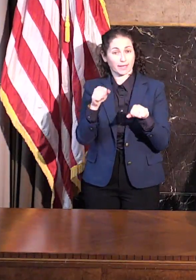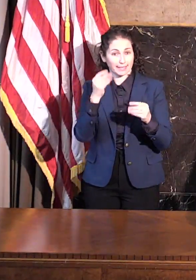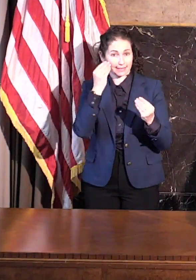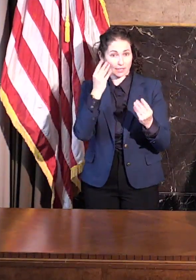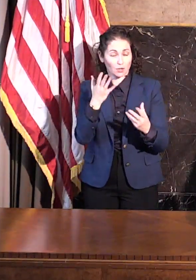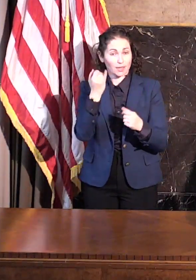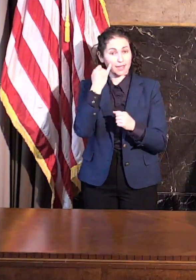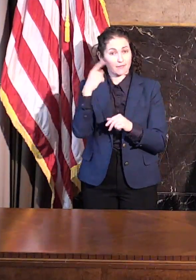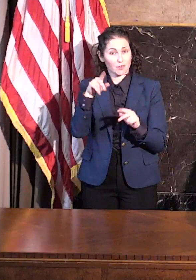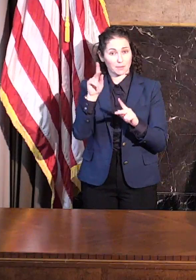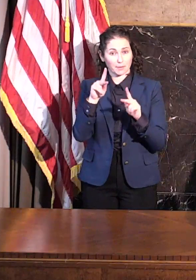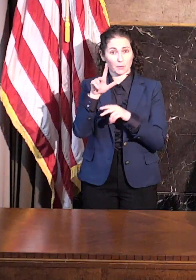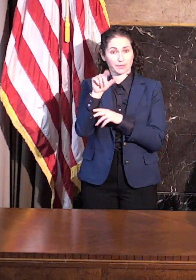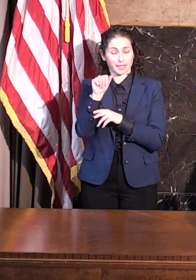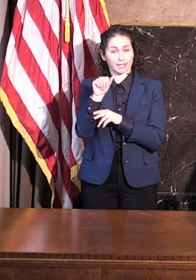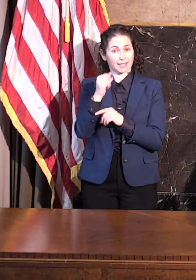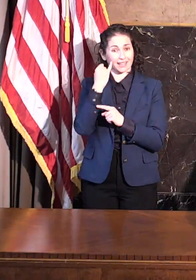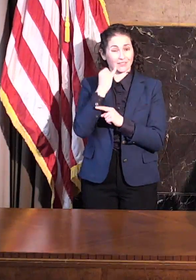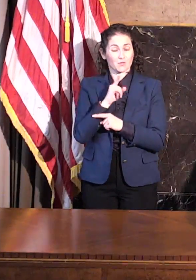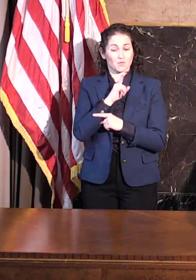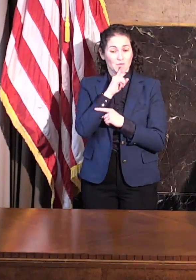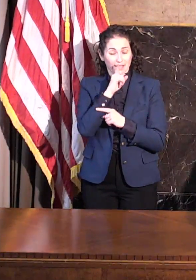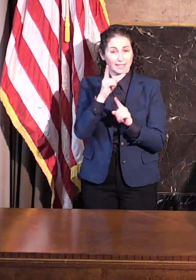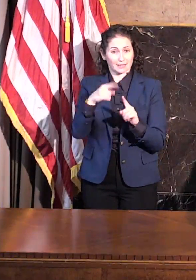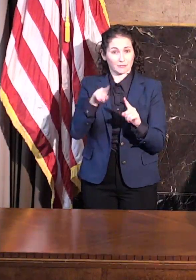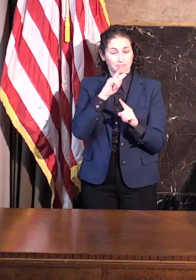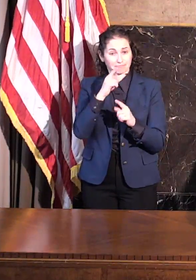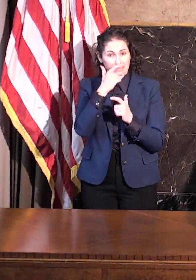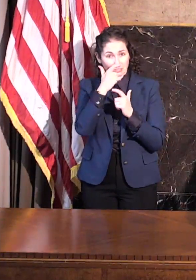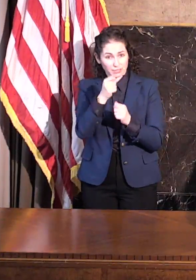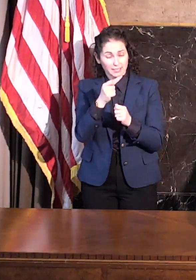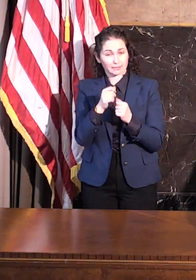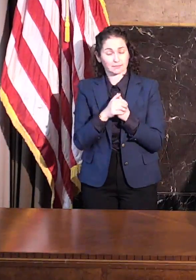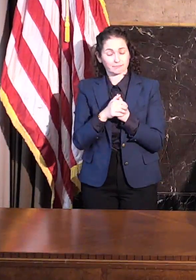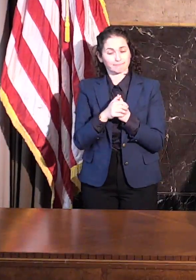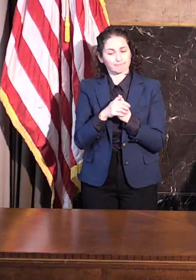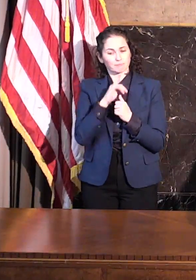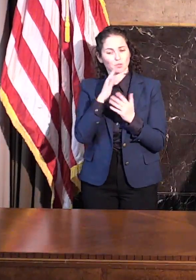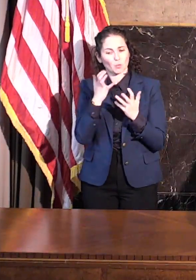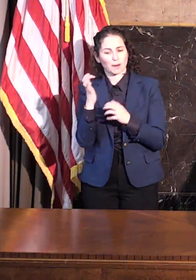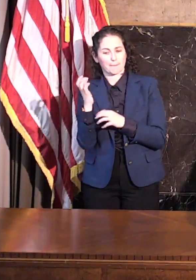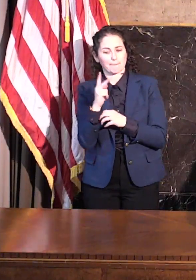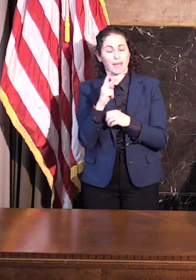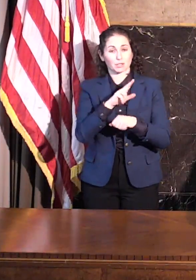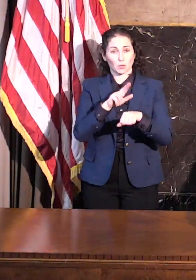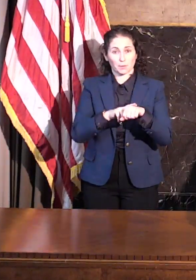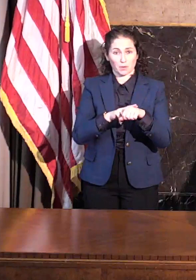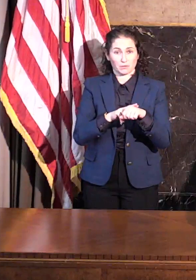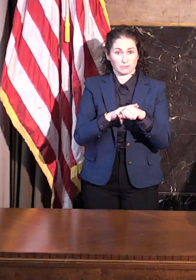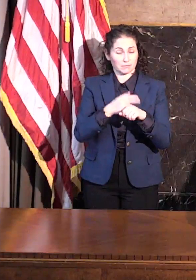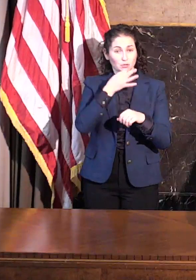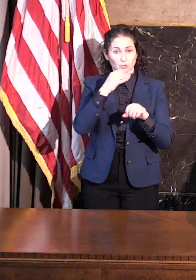out and discuss the issue of whether, if masked properly, school kids